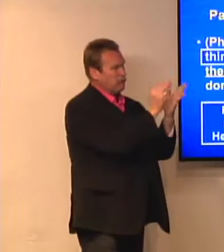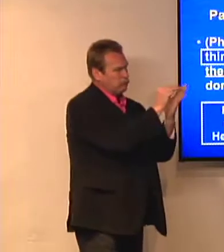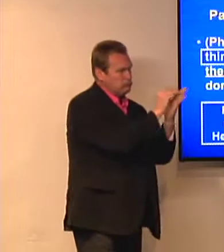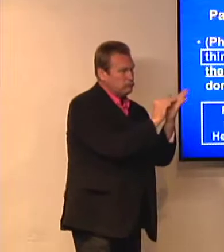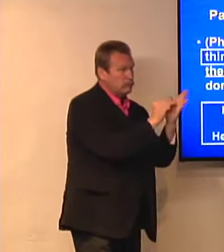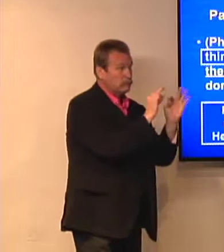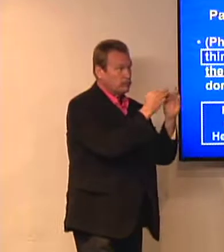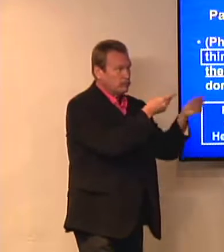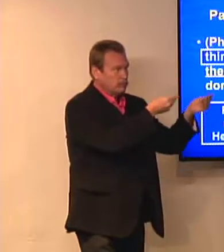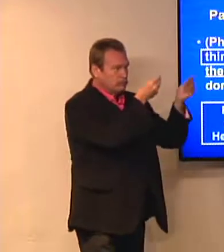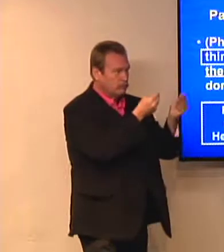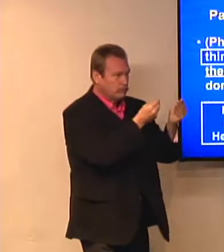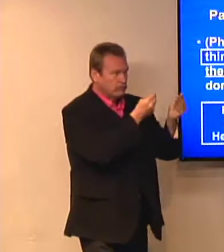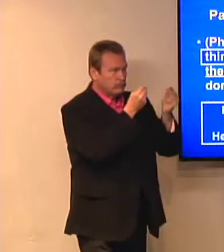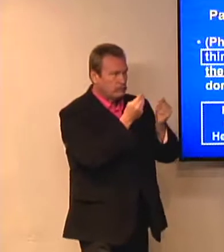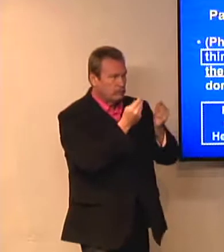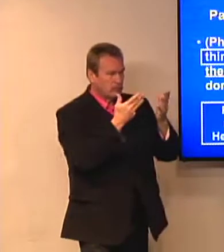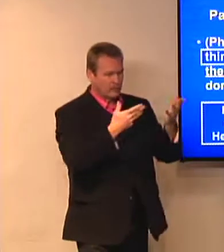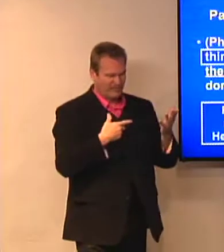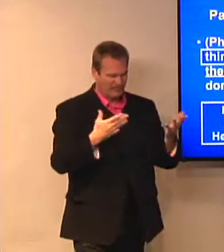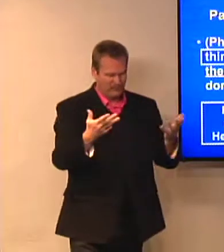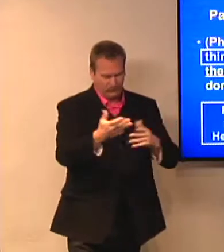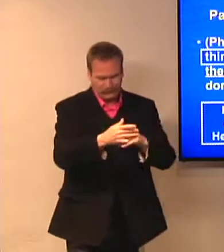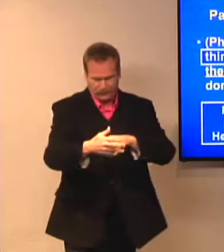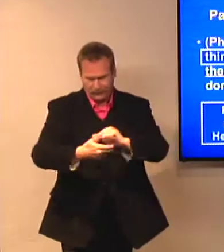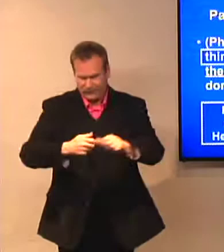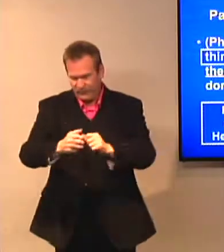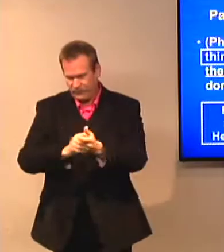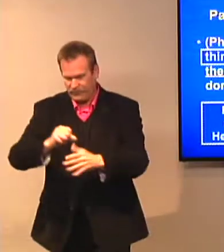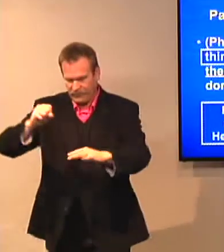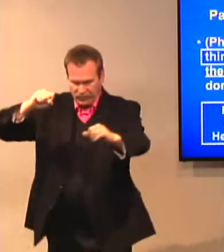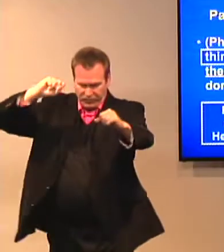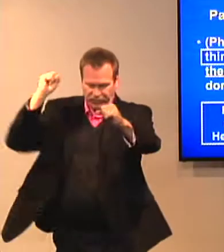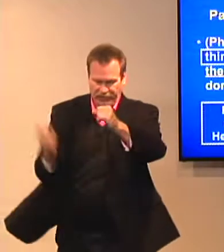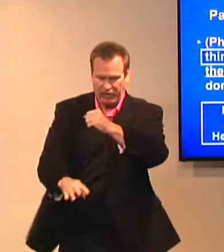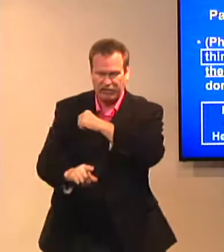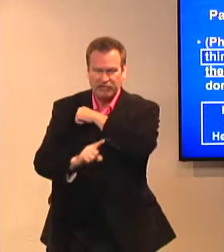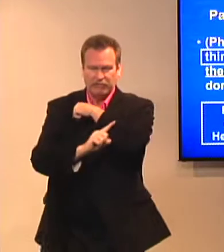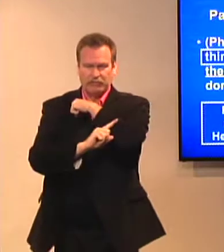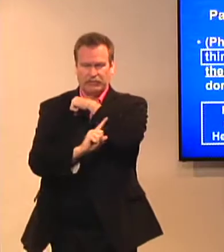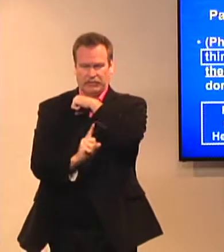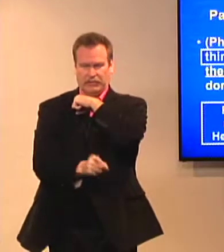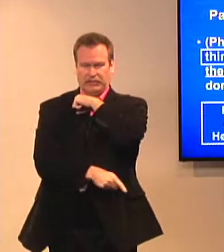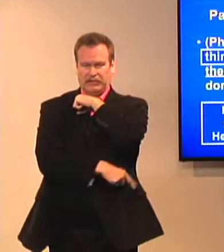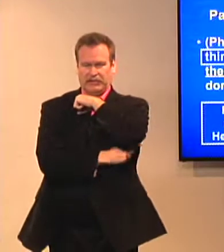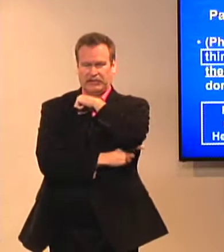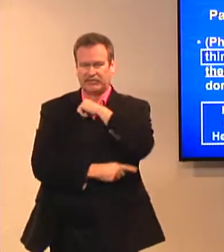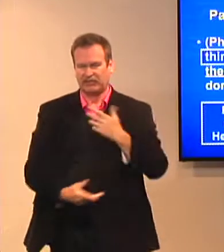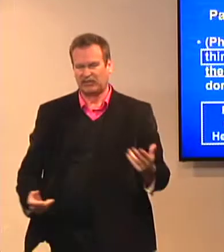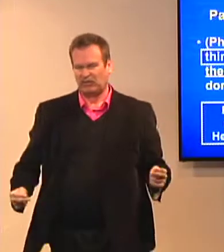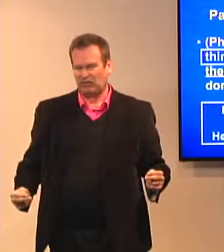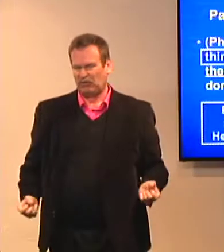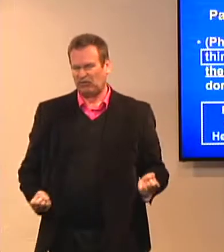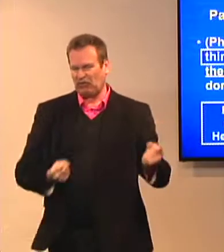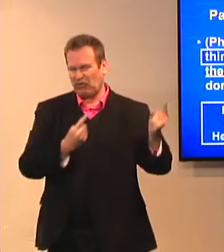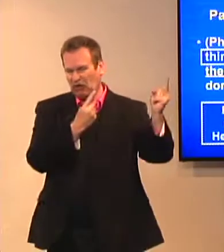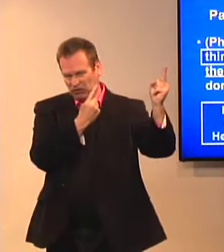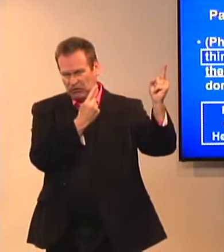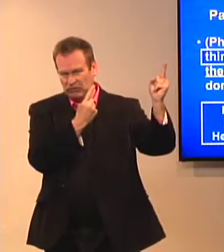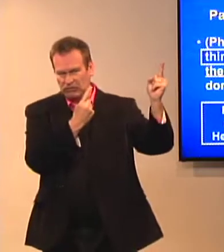You know, my family lineage of the tribe of Benjamin, this is how important I am. Wrap it up and put it in the trash.